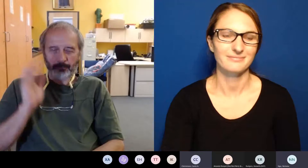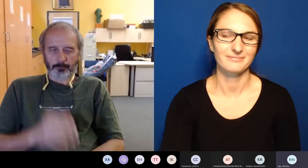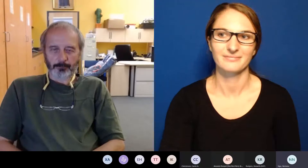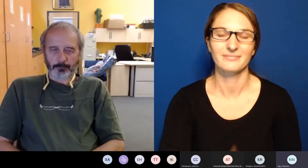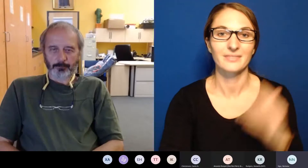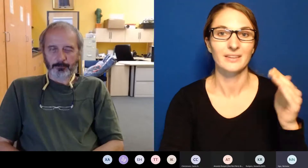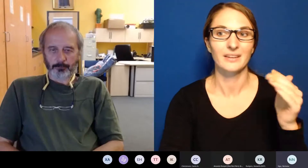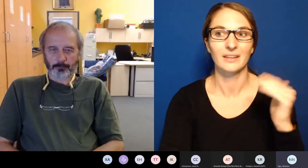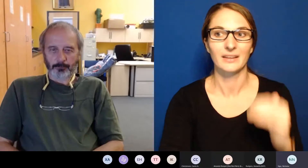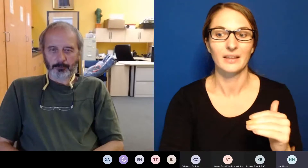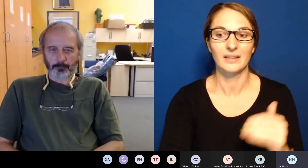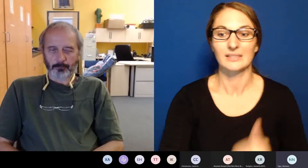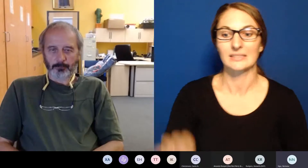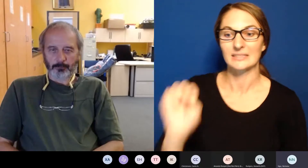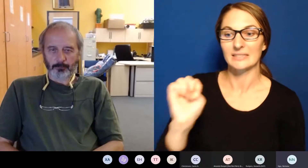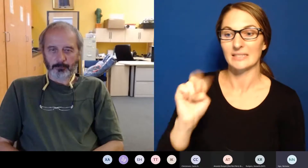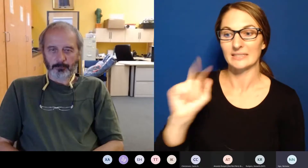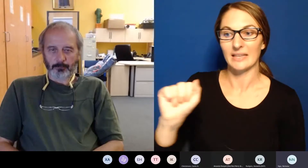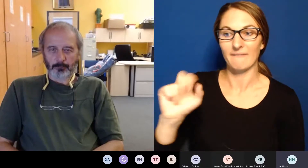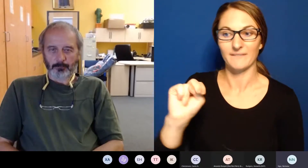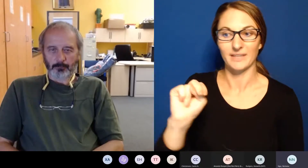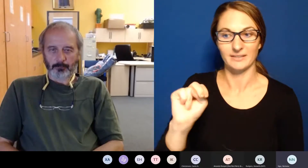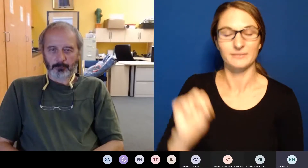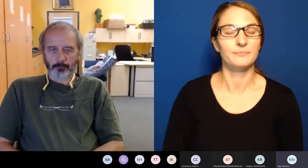Next, we have Evan Henspeter.